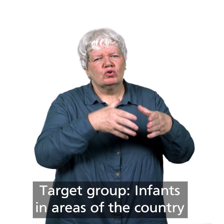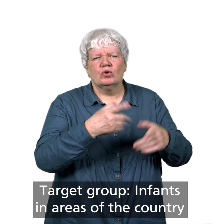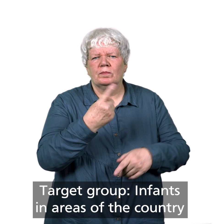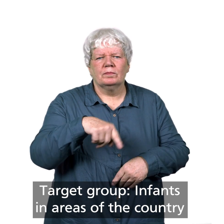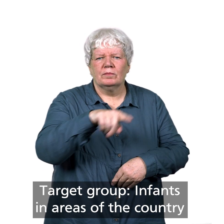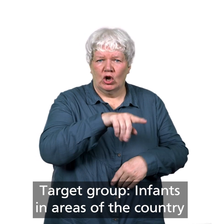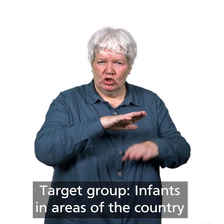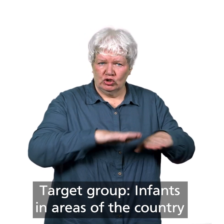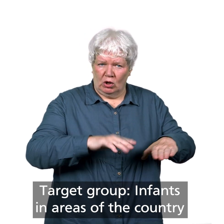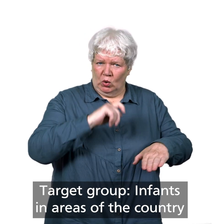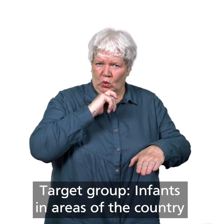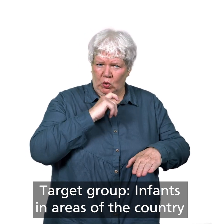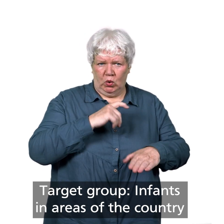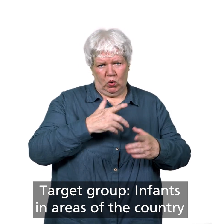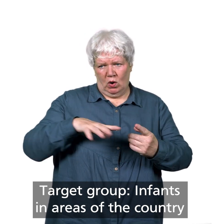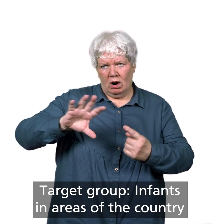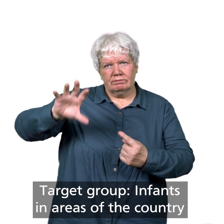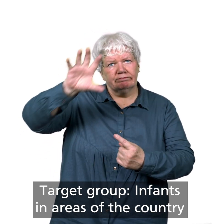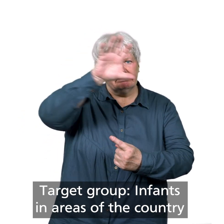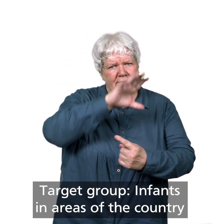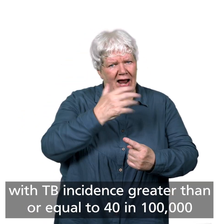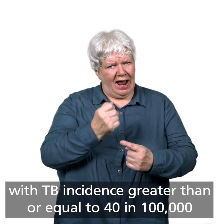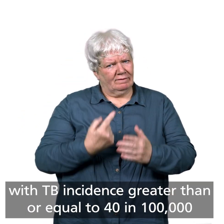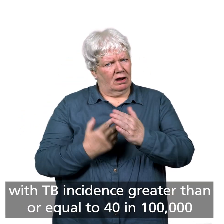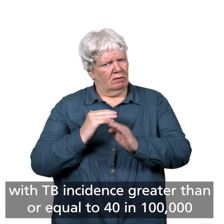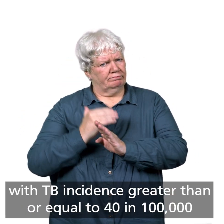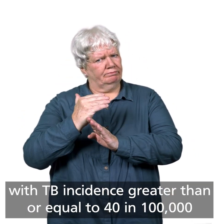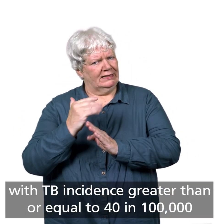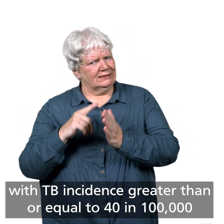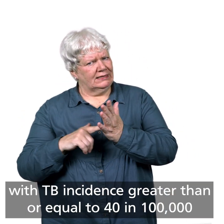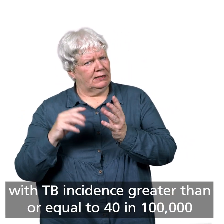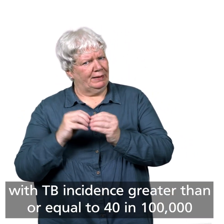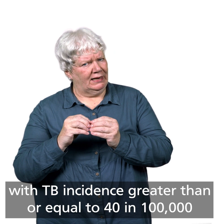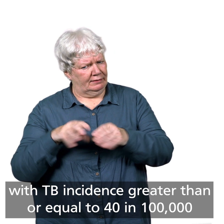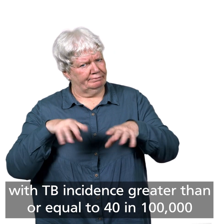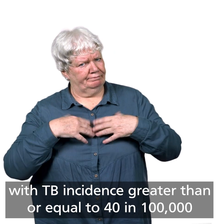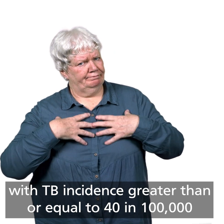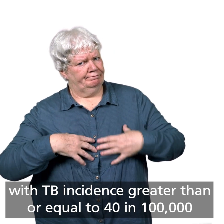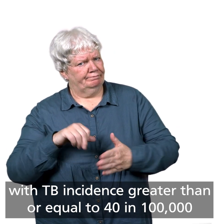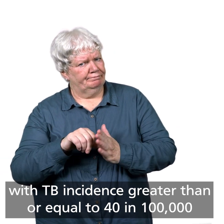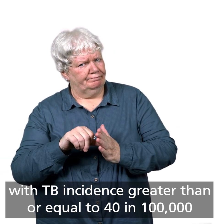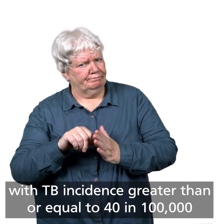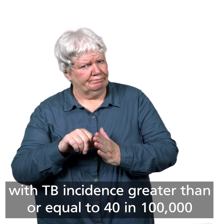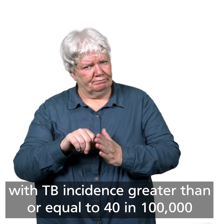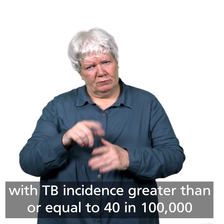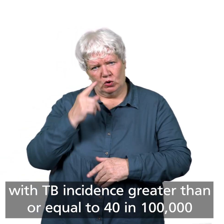Target group: infants in areas of the country with TB incidence greater than or equal to 40